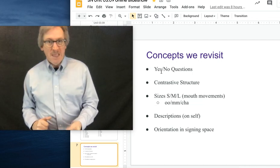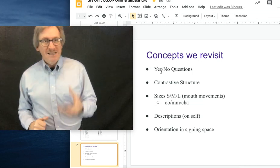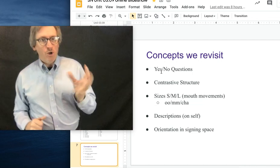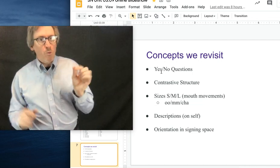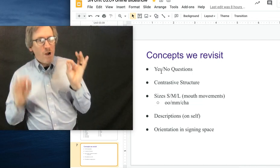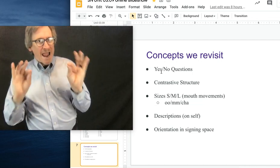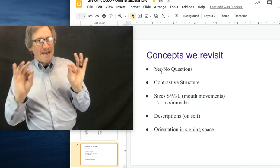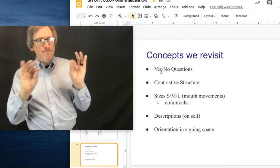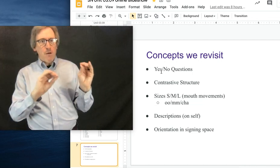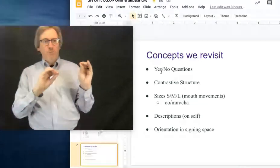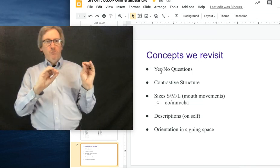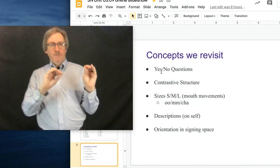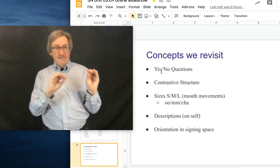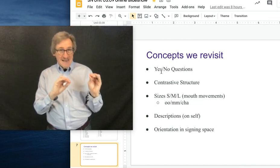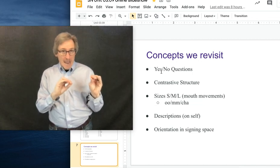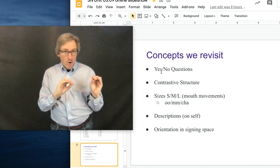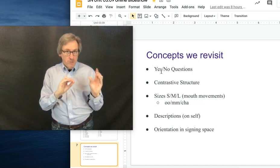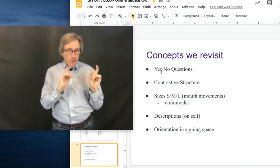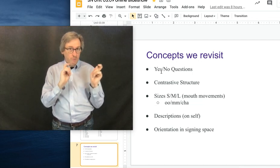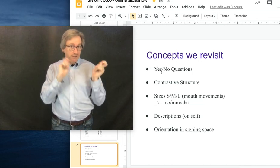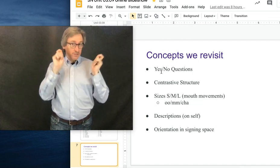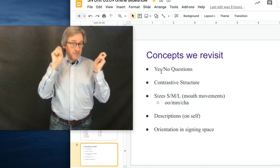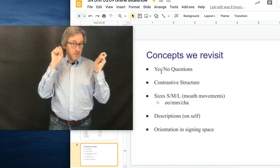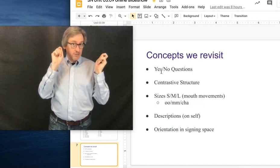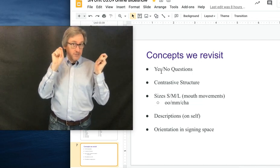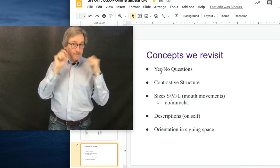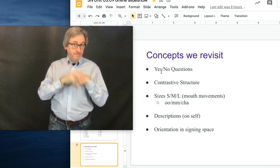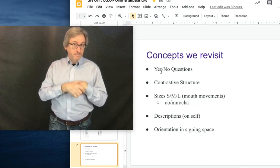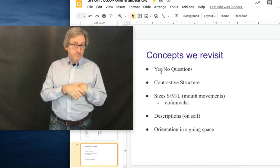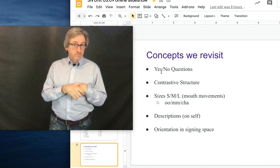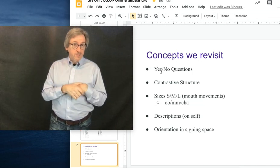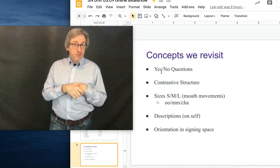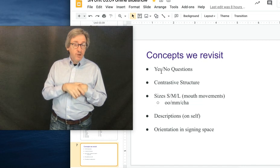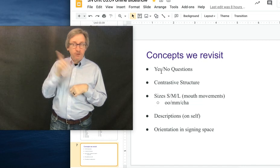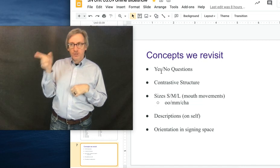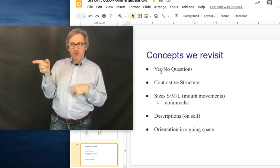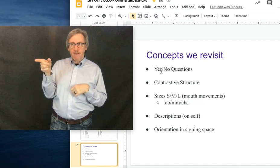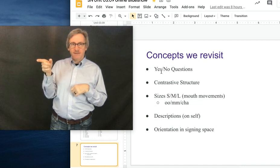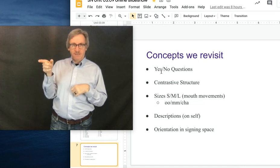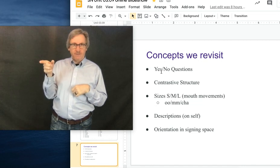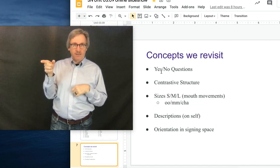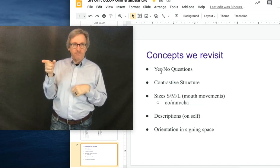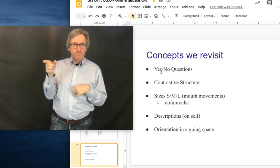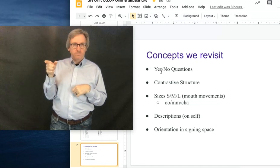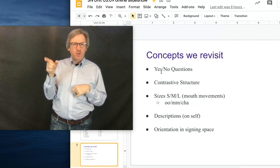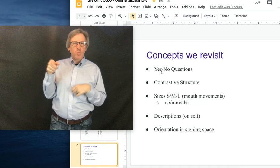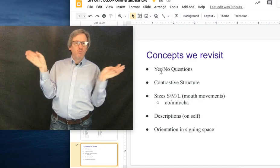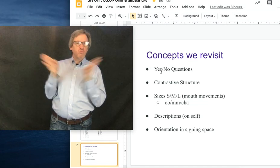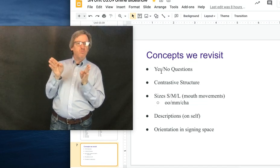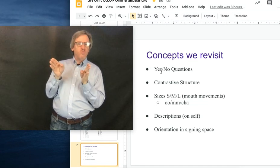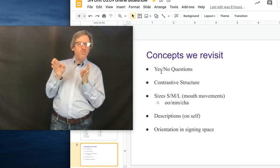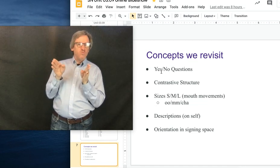Okay. So we're adding mouth movements now to facial expressions. So if you're describing something,